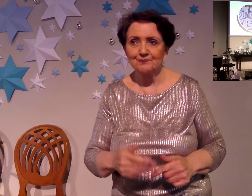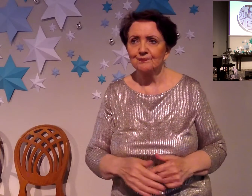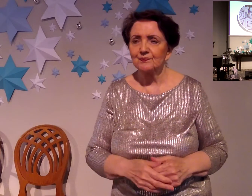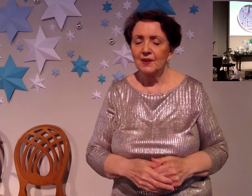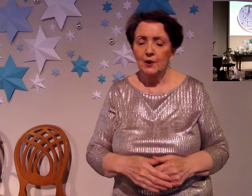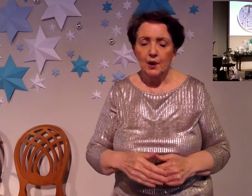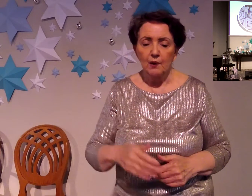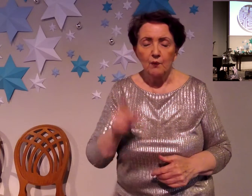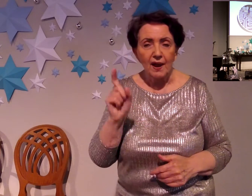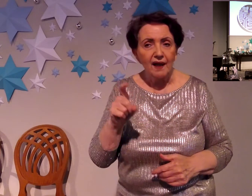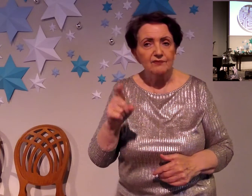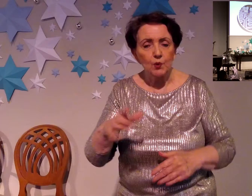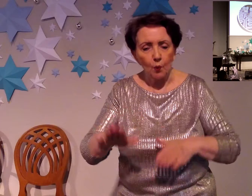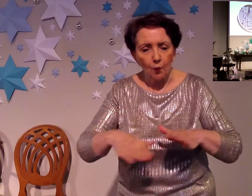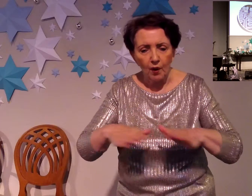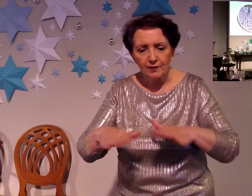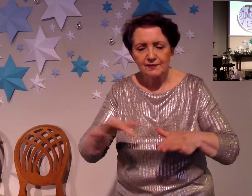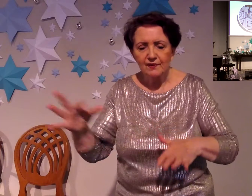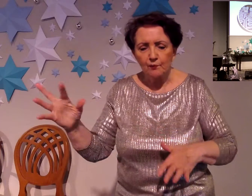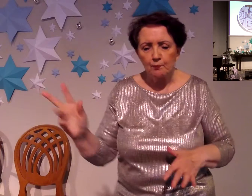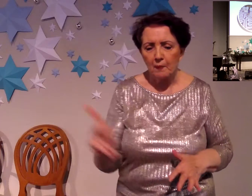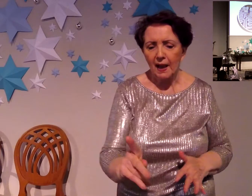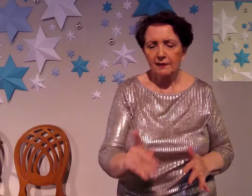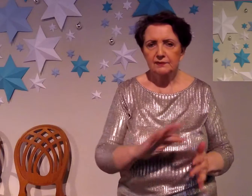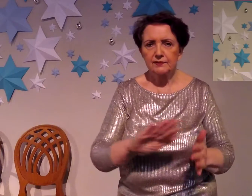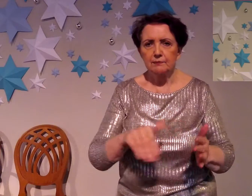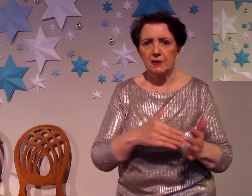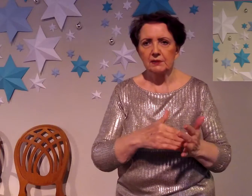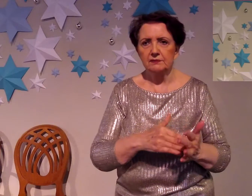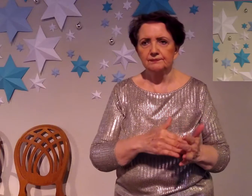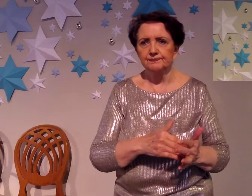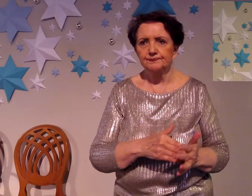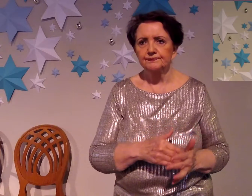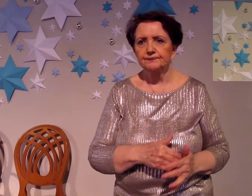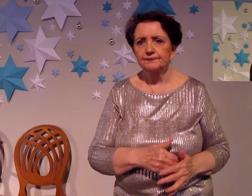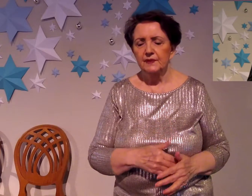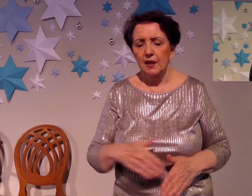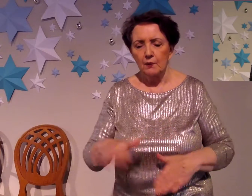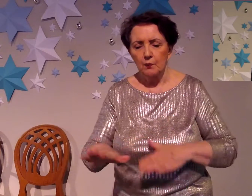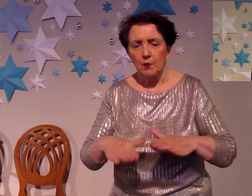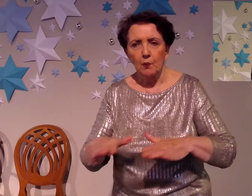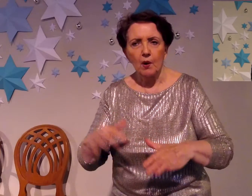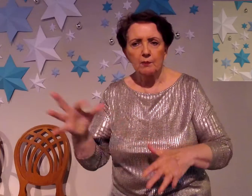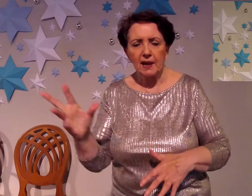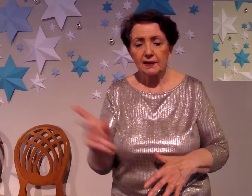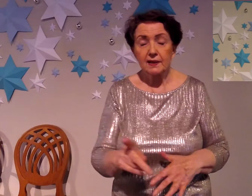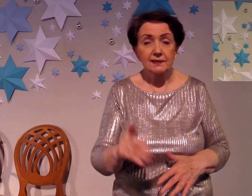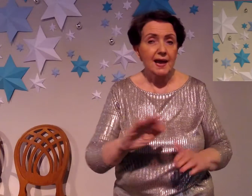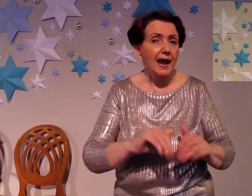walk ourselves back in. And we walk ourselves back in by releasing